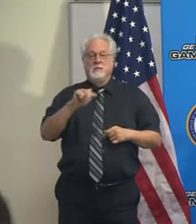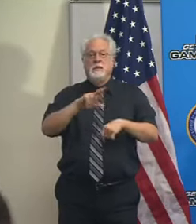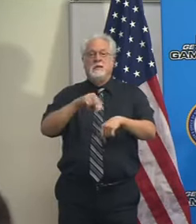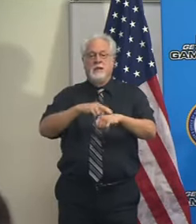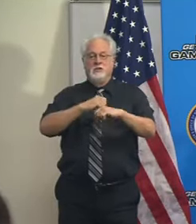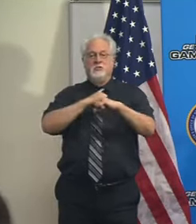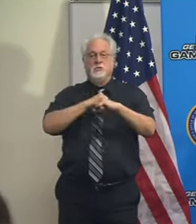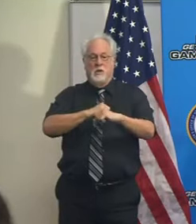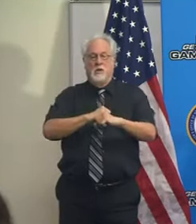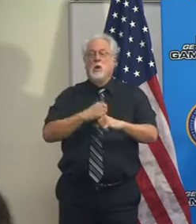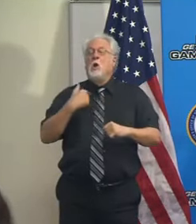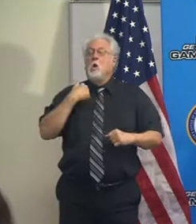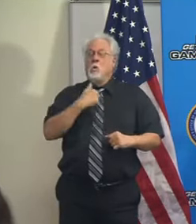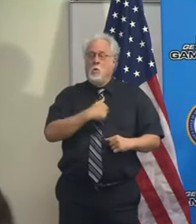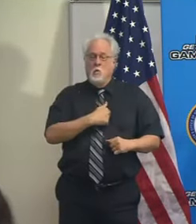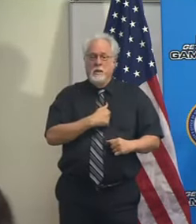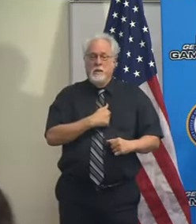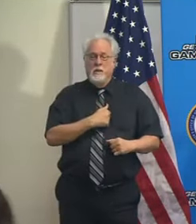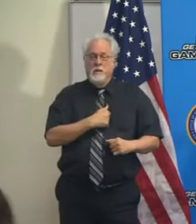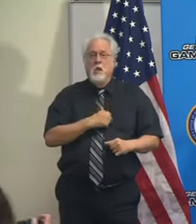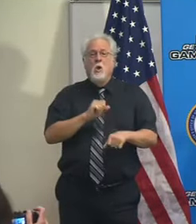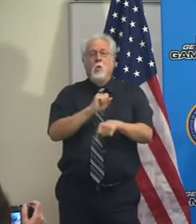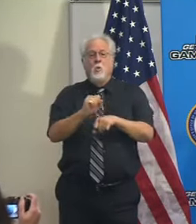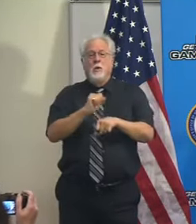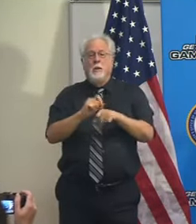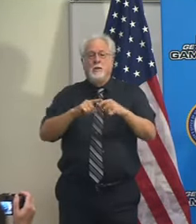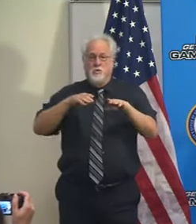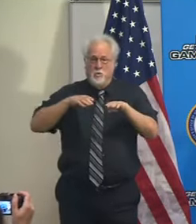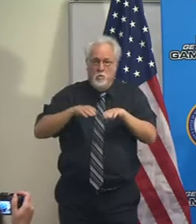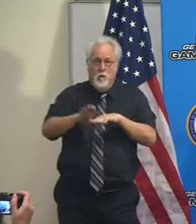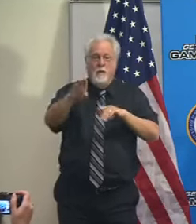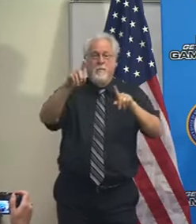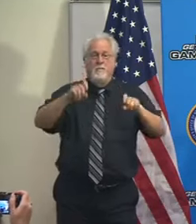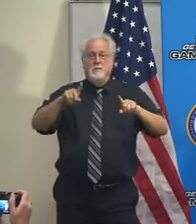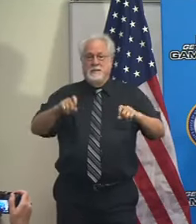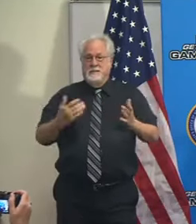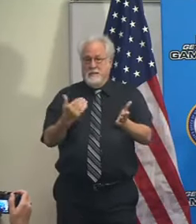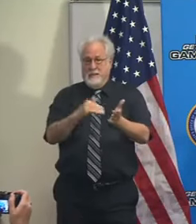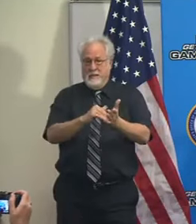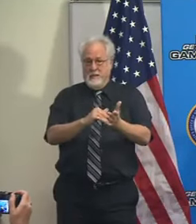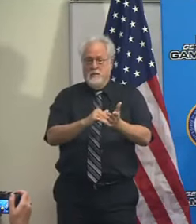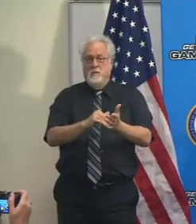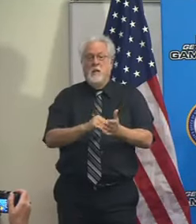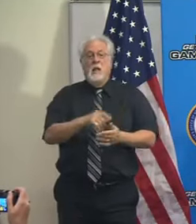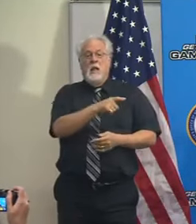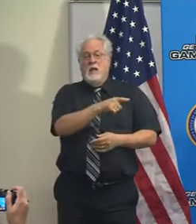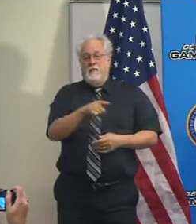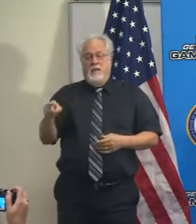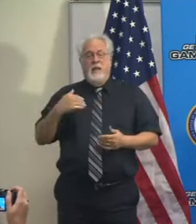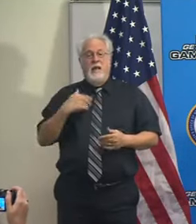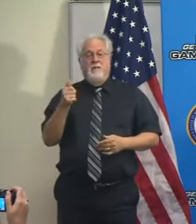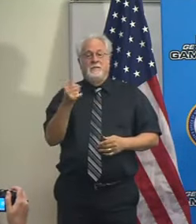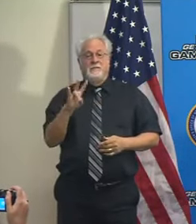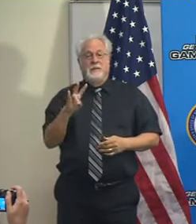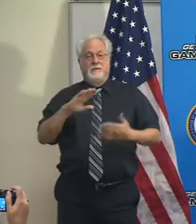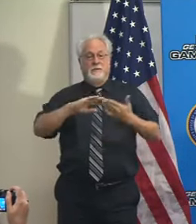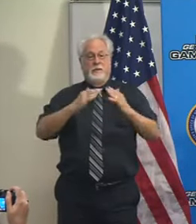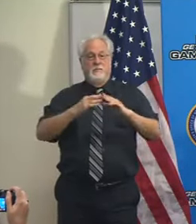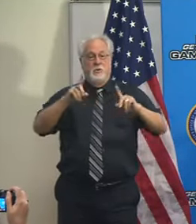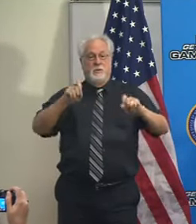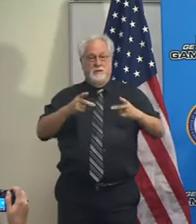National Guard. We are working to ramp up testing sites. They have 17 community testing